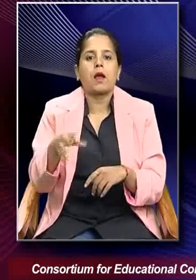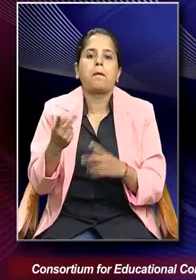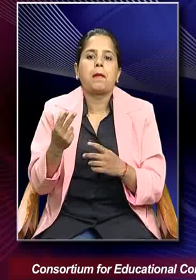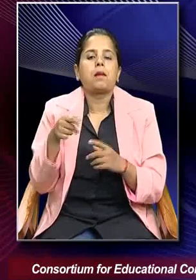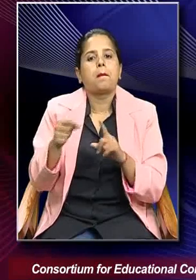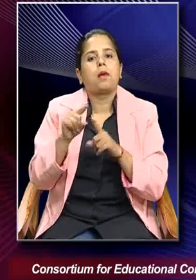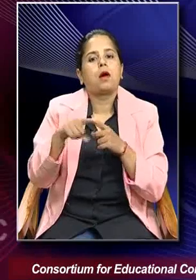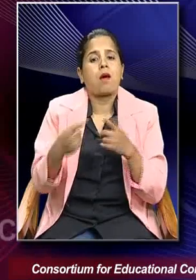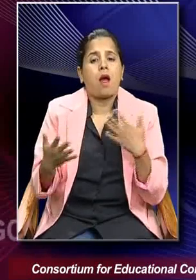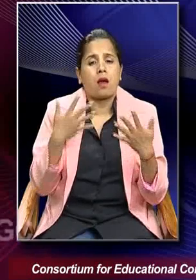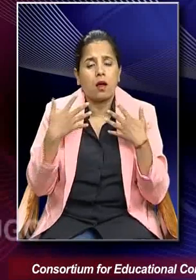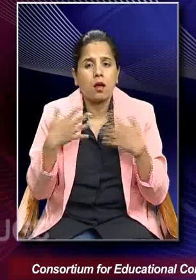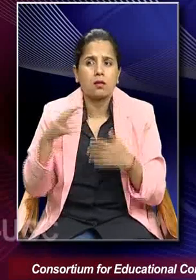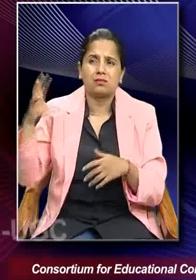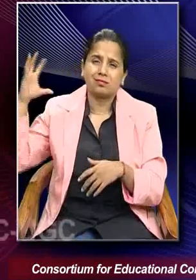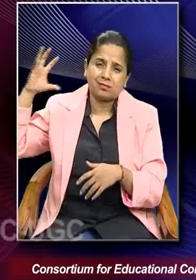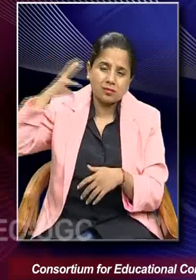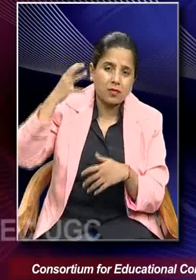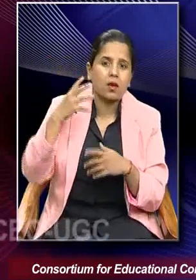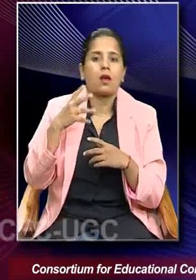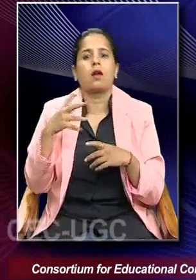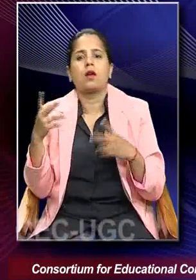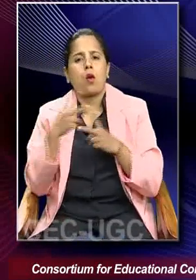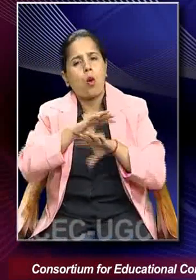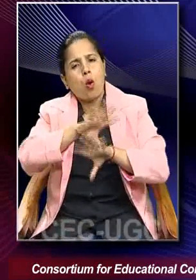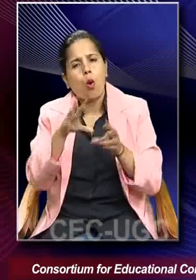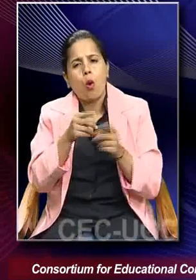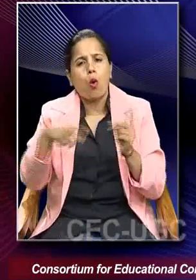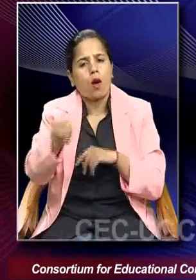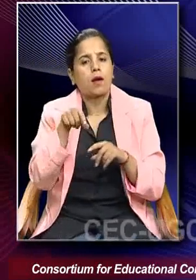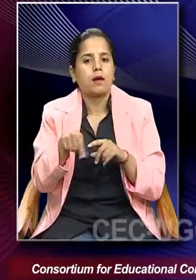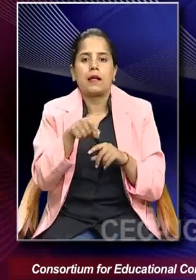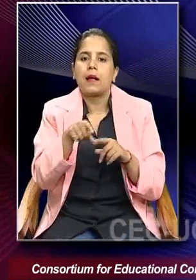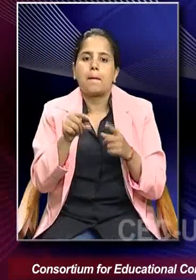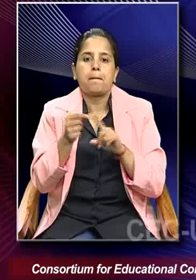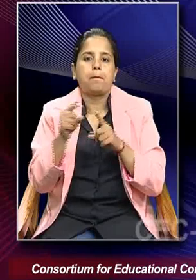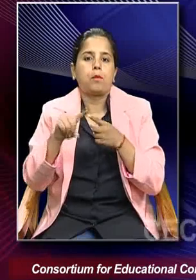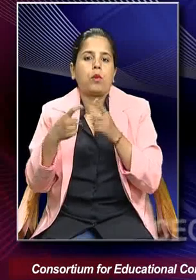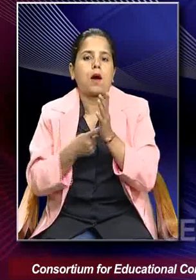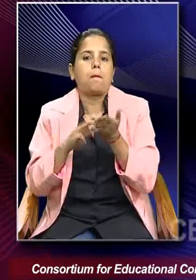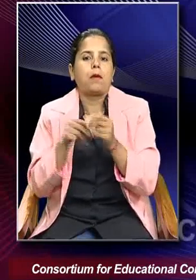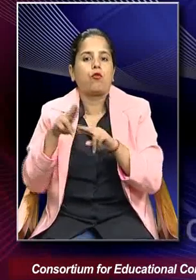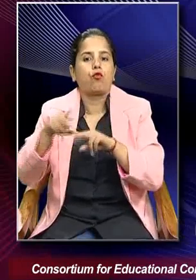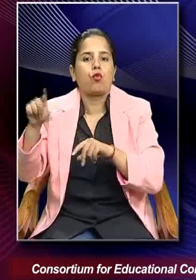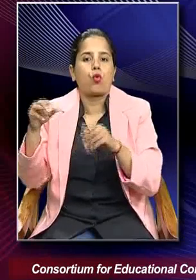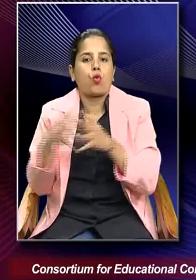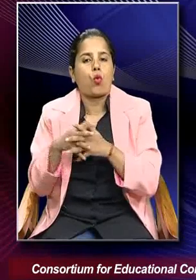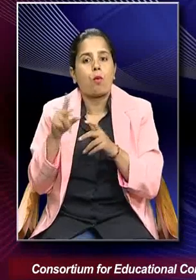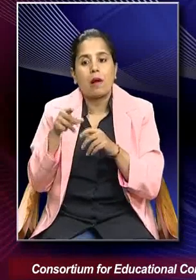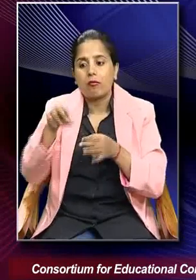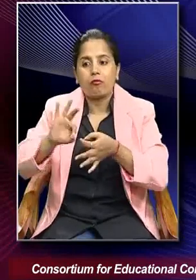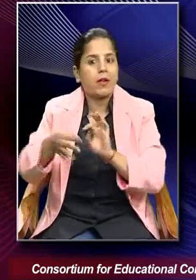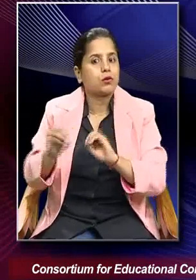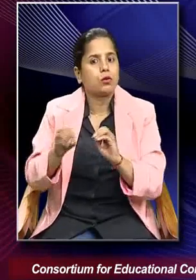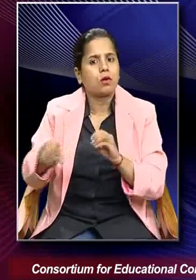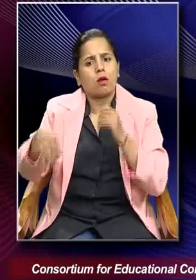Air, wind, sunlight, they are all permanent. They are not stock, so they are considered as flow. They are